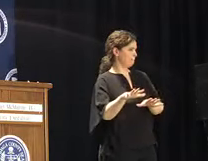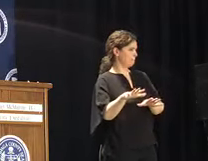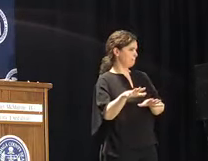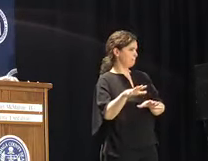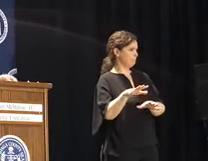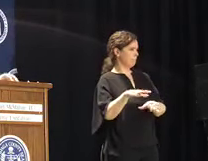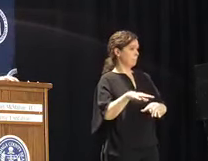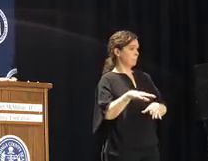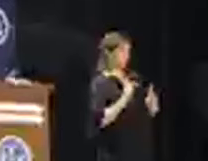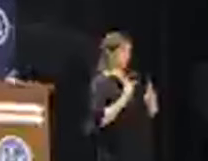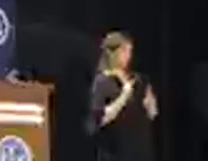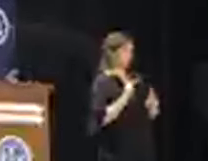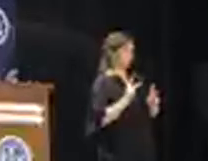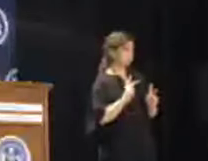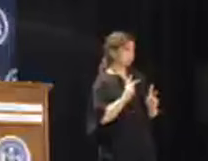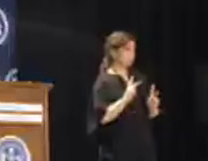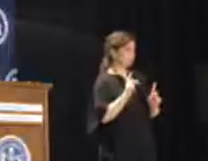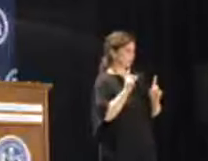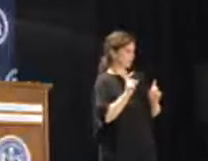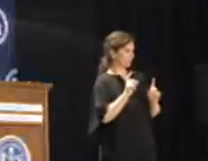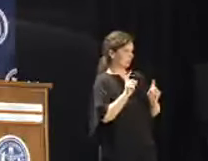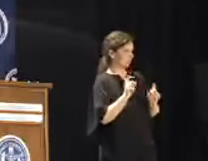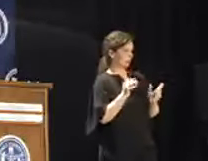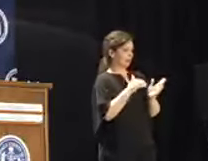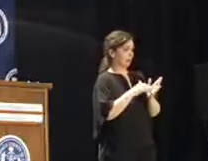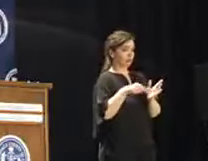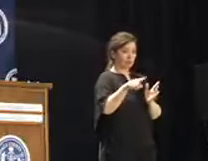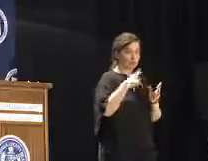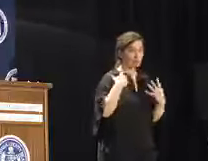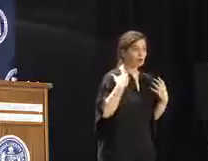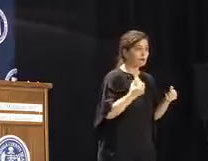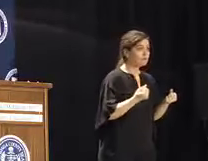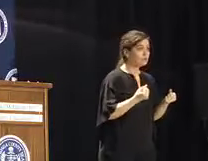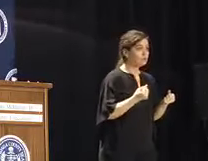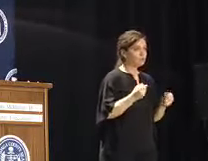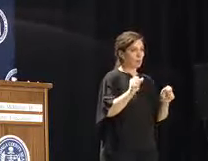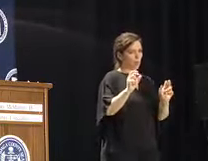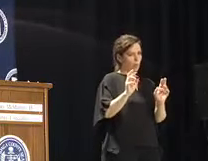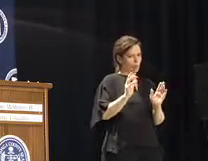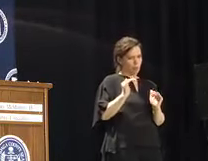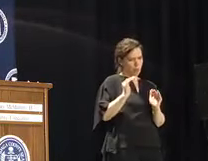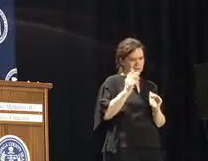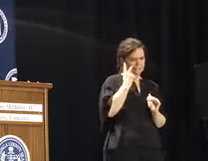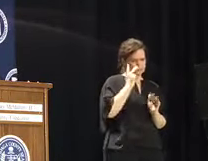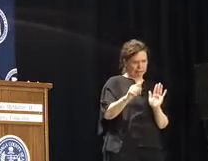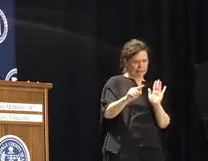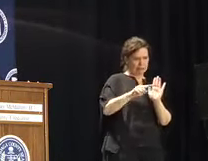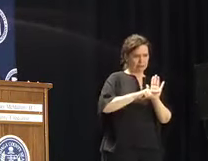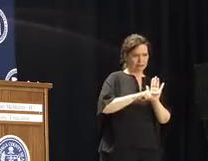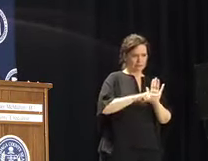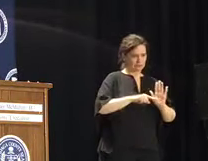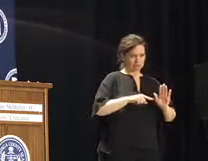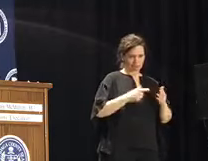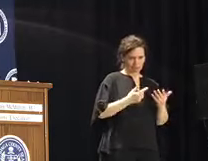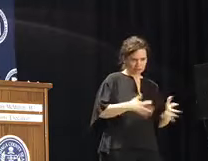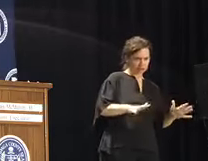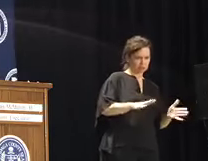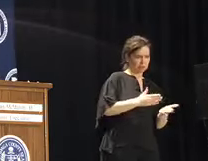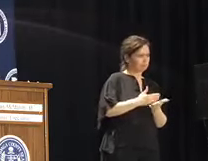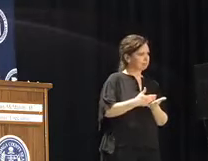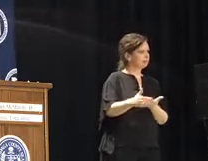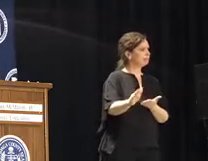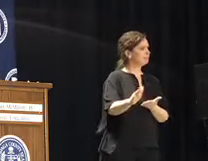them still and hopefully get negatives. And so we can then talk about how they're recovered. I